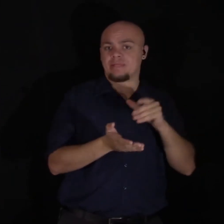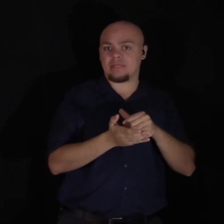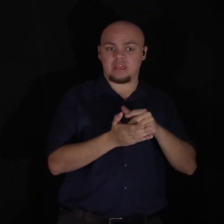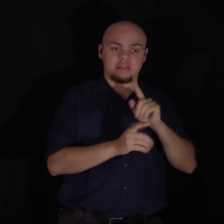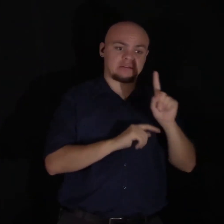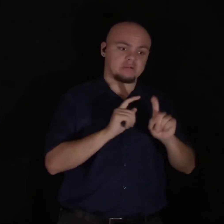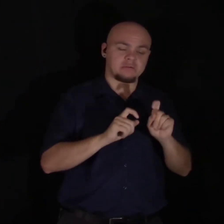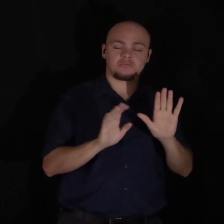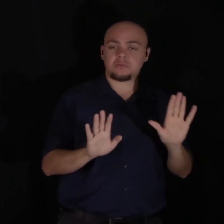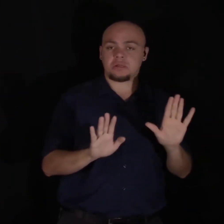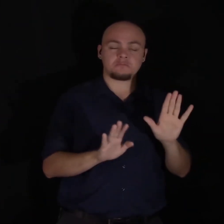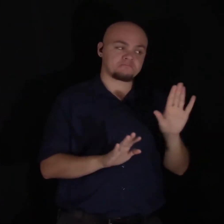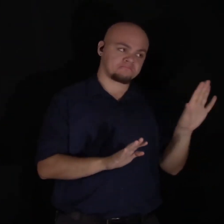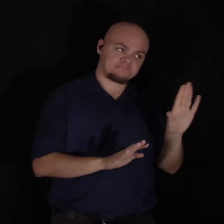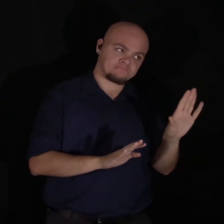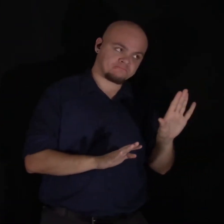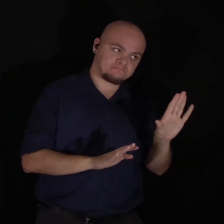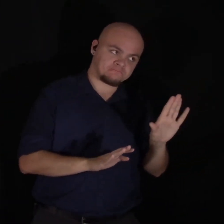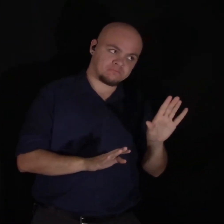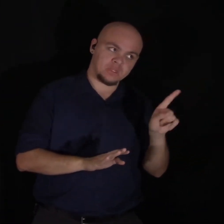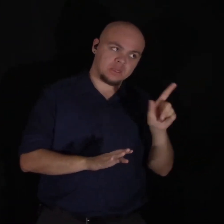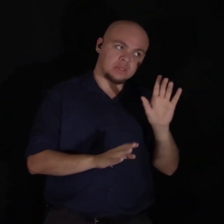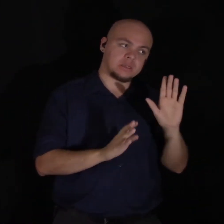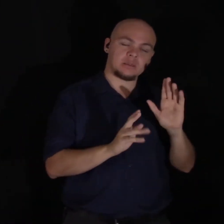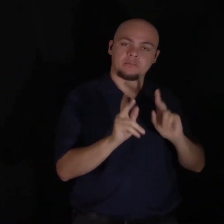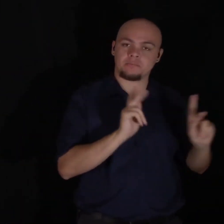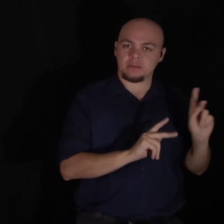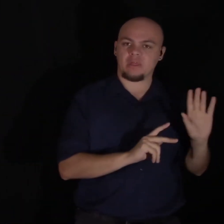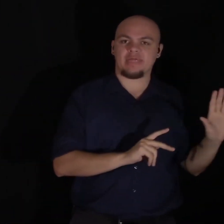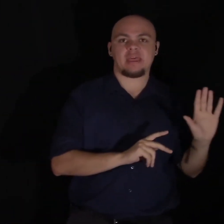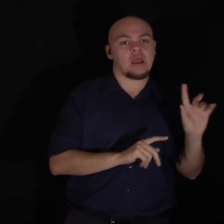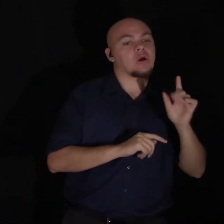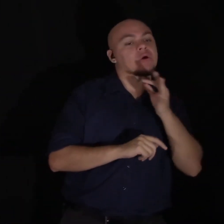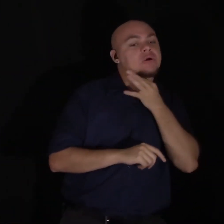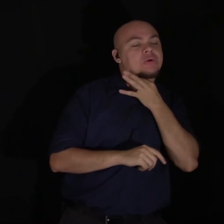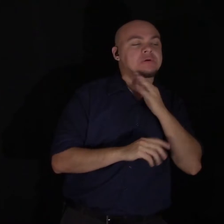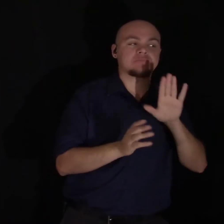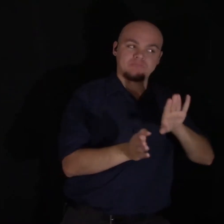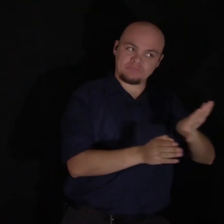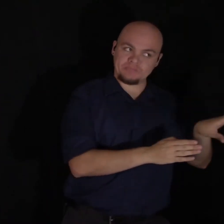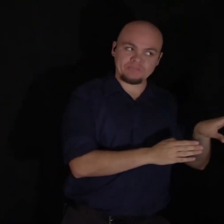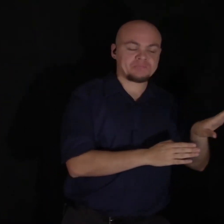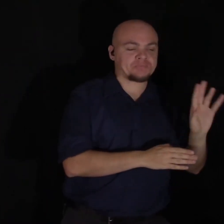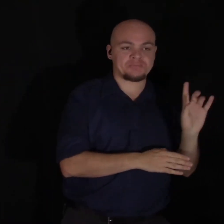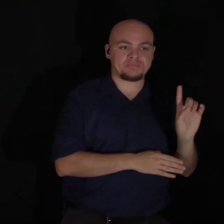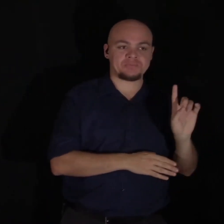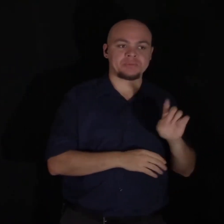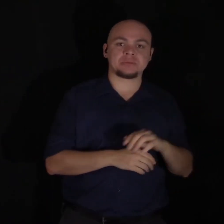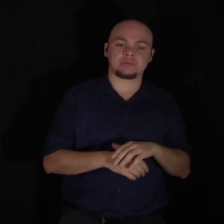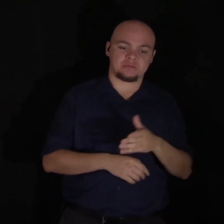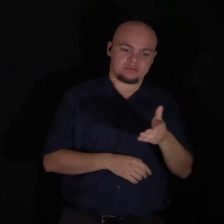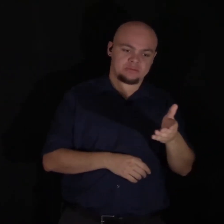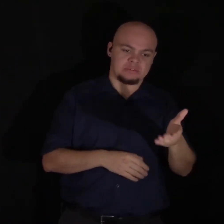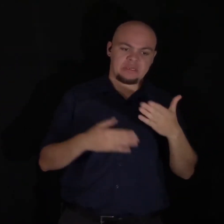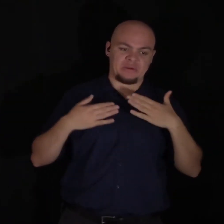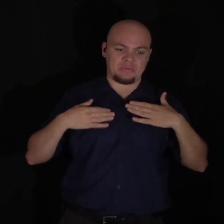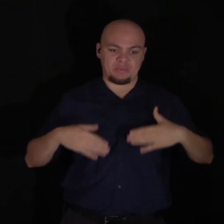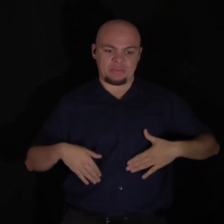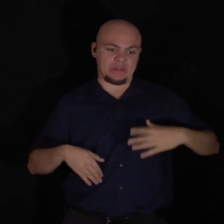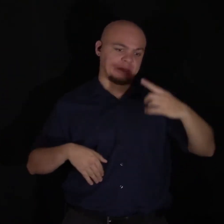I would not allow him to be tormented by their idle curiosity. In a state of body and mind whose